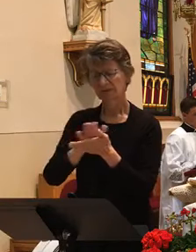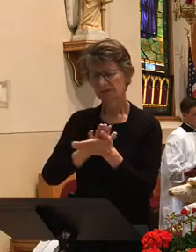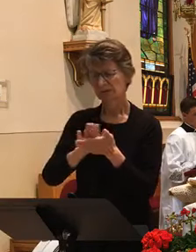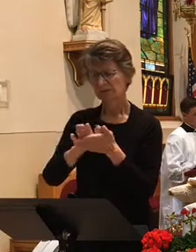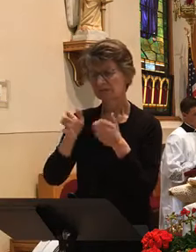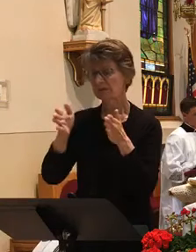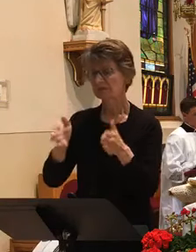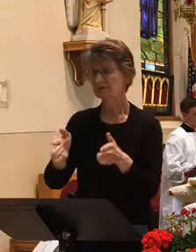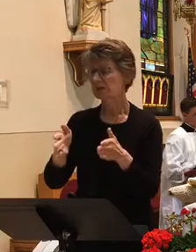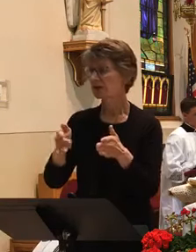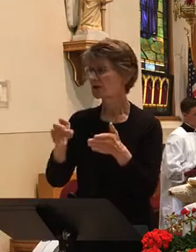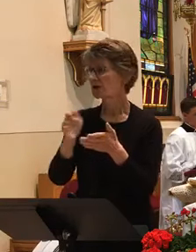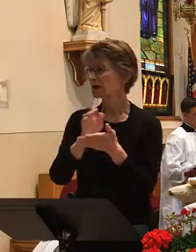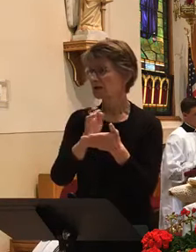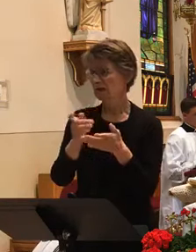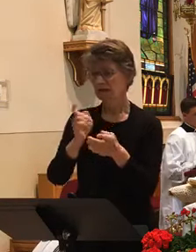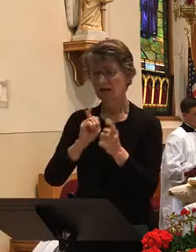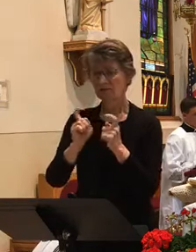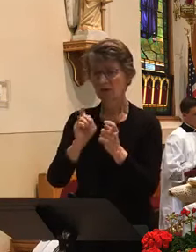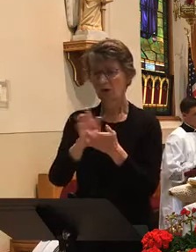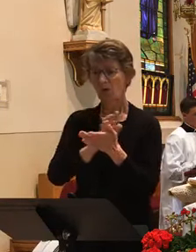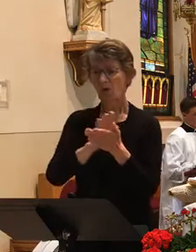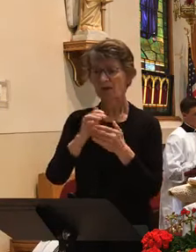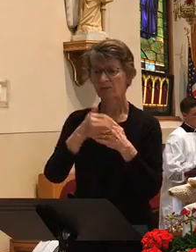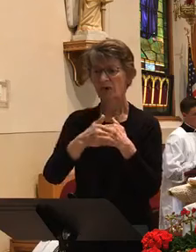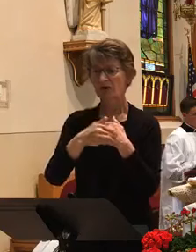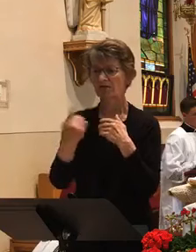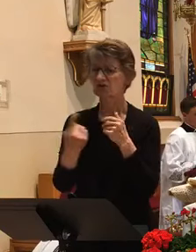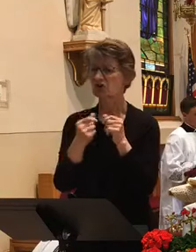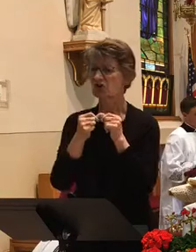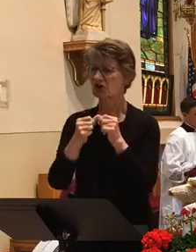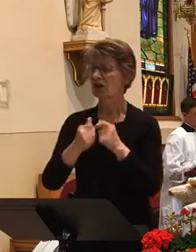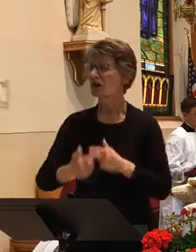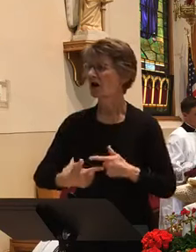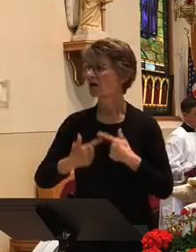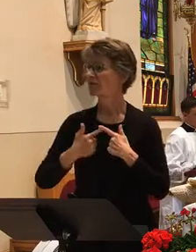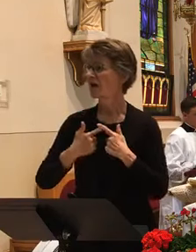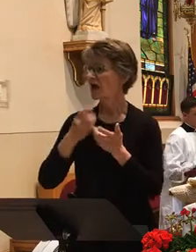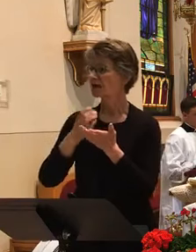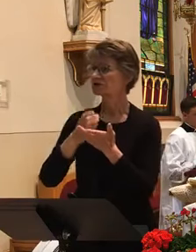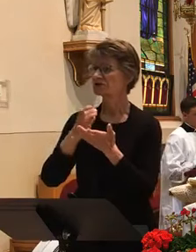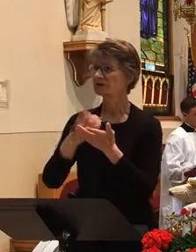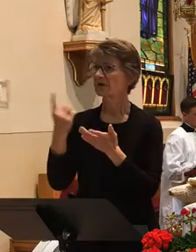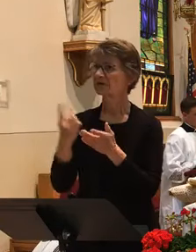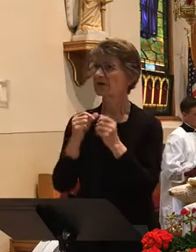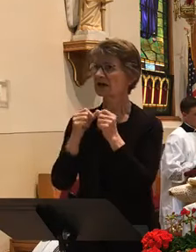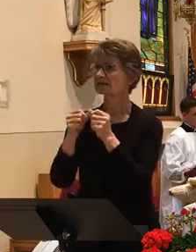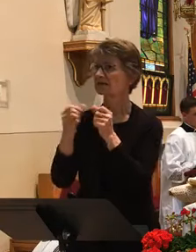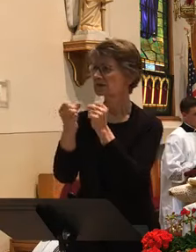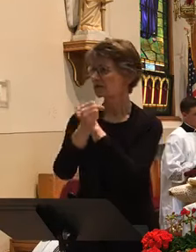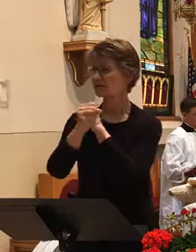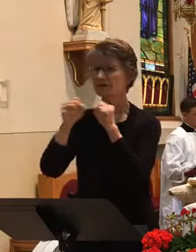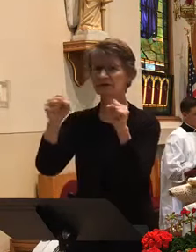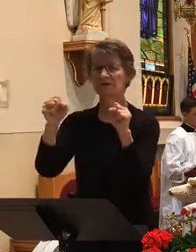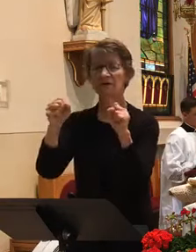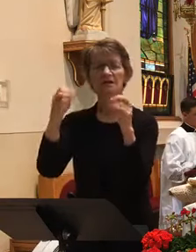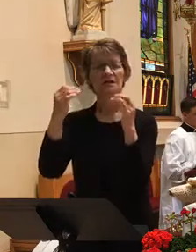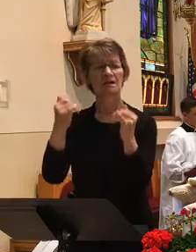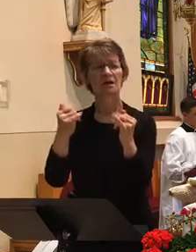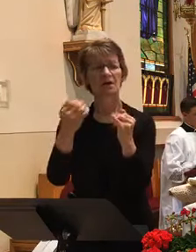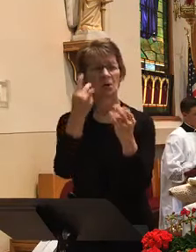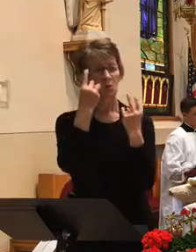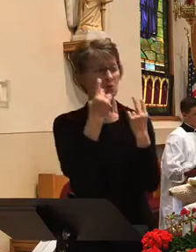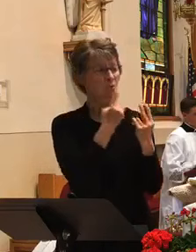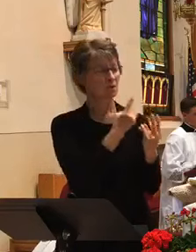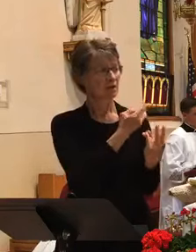victim, the holy bread of eternal life, and the chalice of everlasting salvation. Be pleased to look